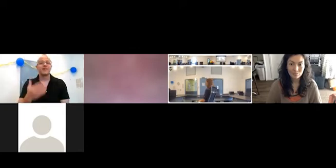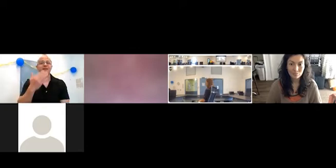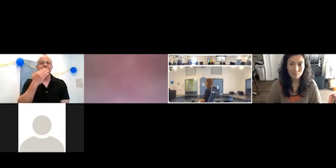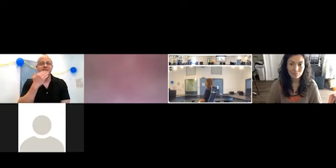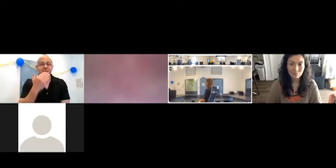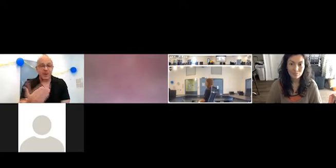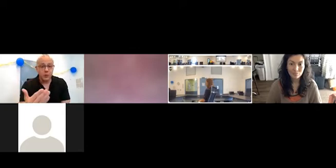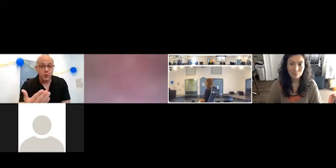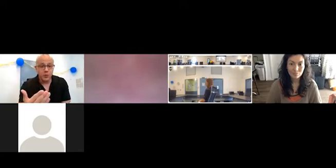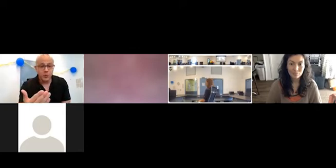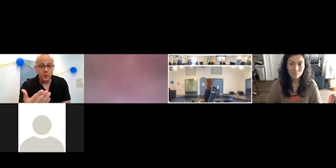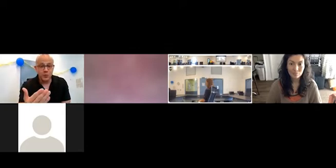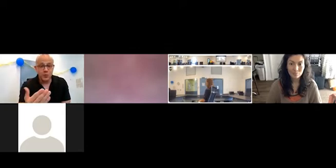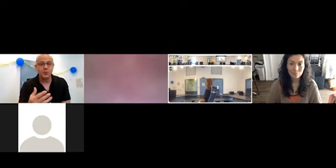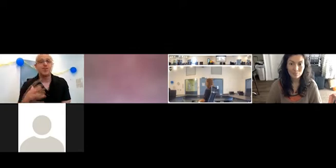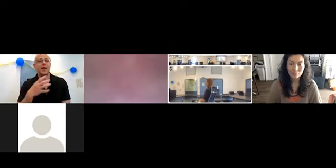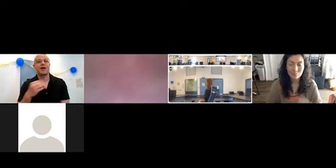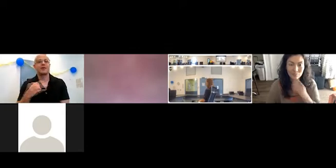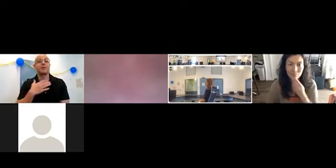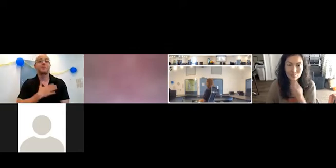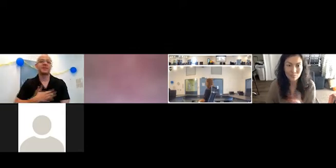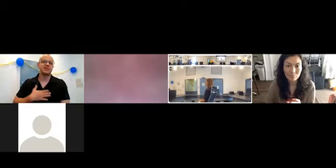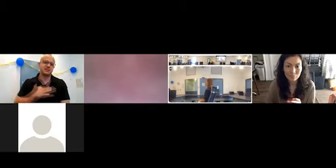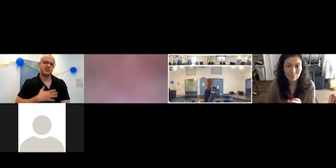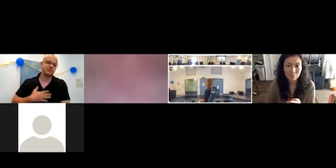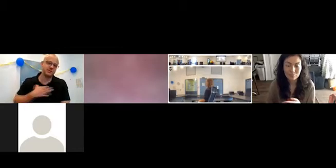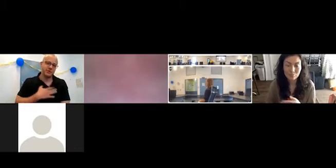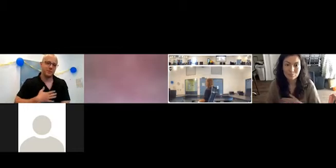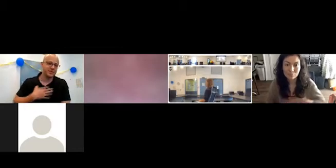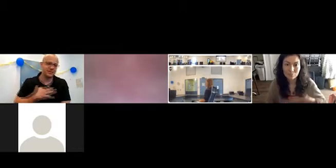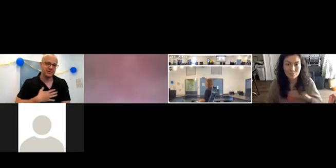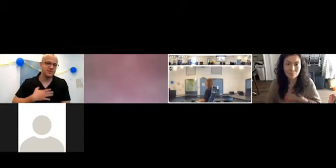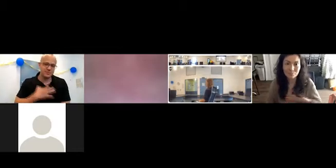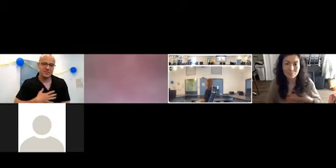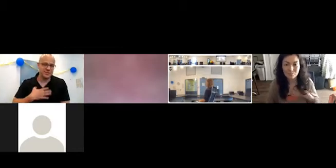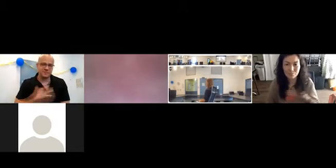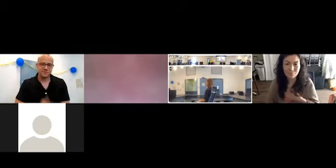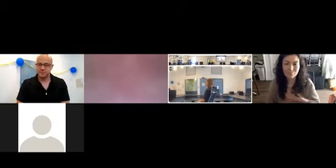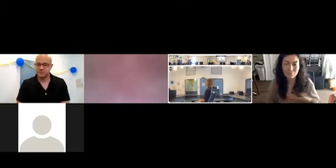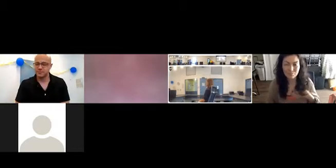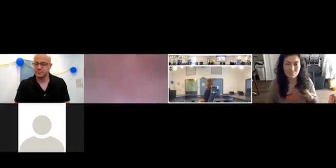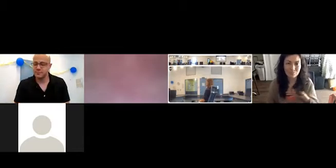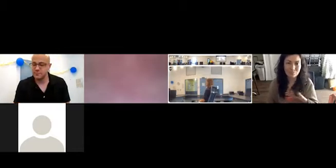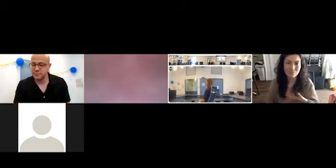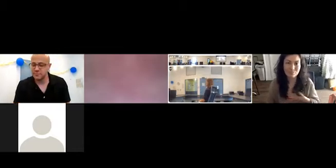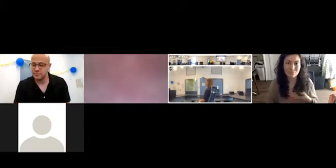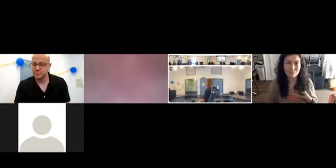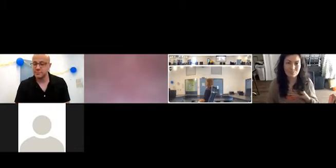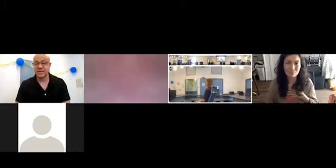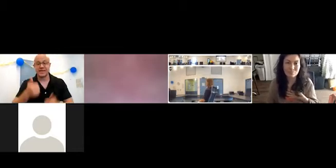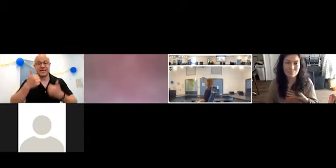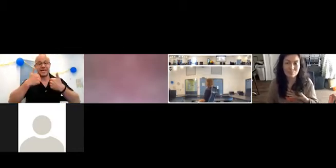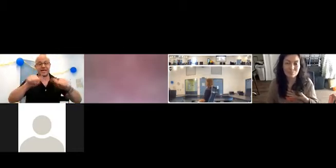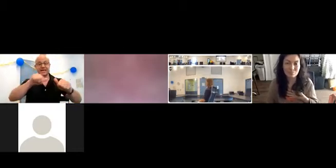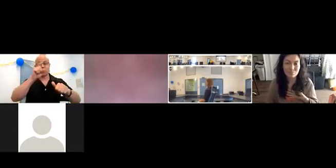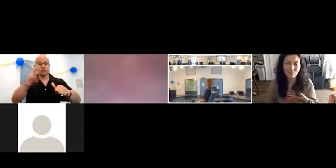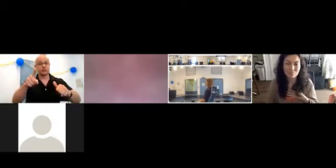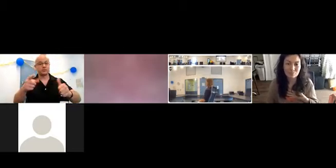clear communication. It's a sign for thank you and please.